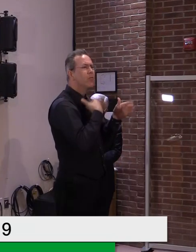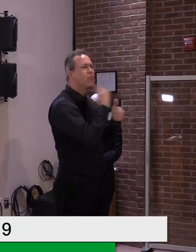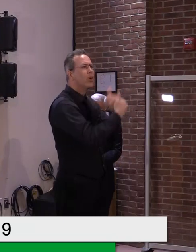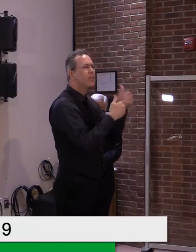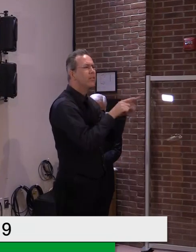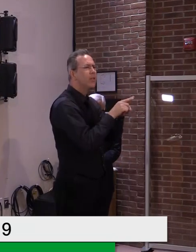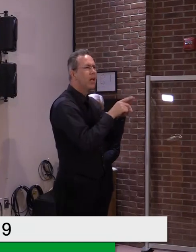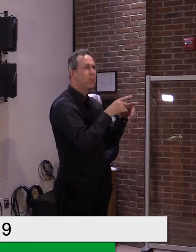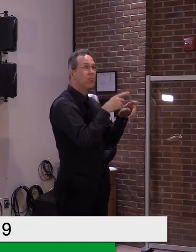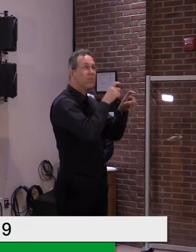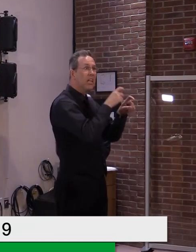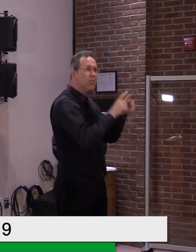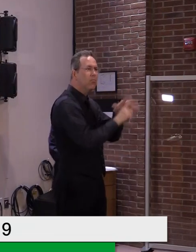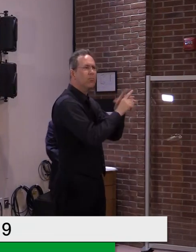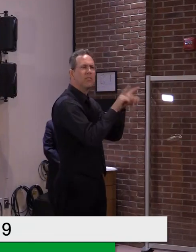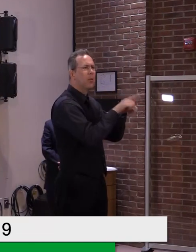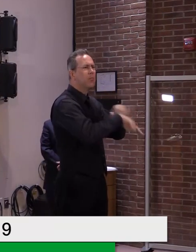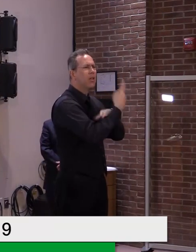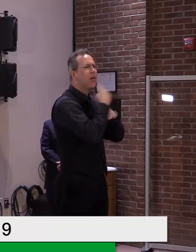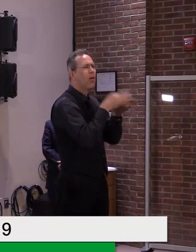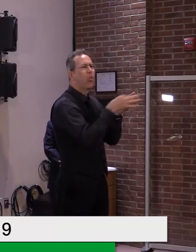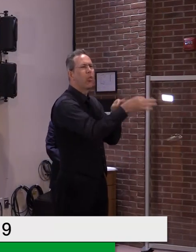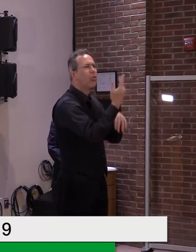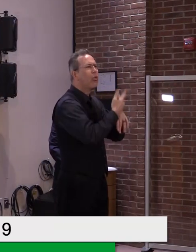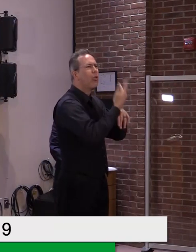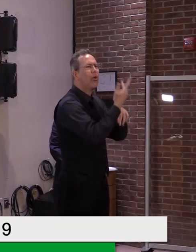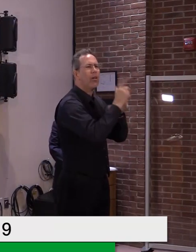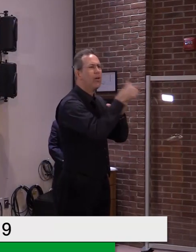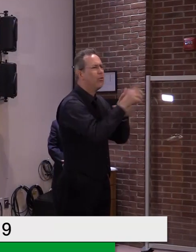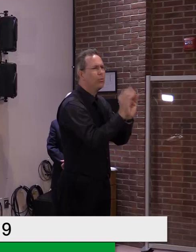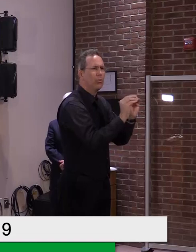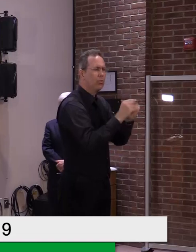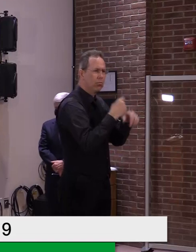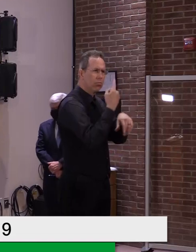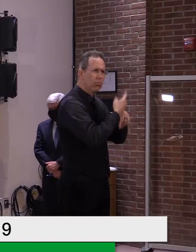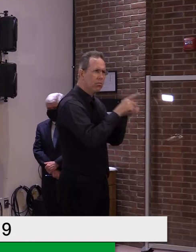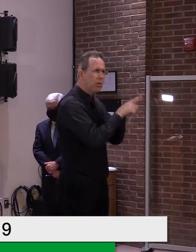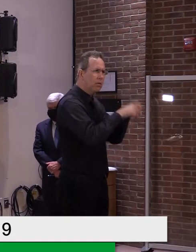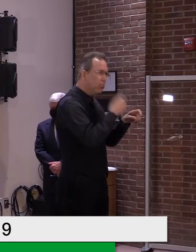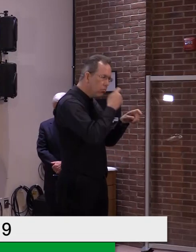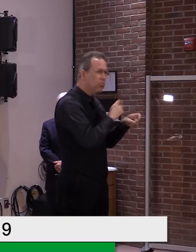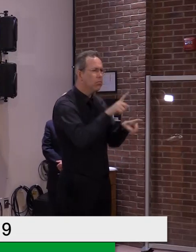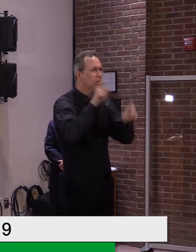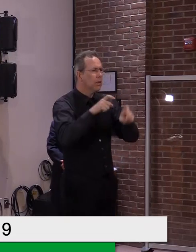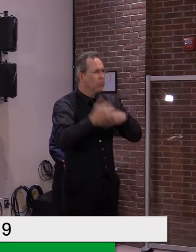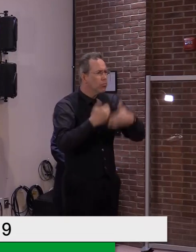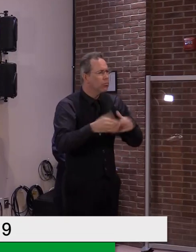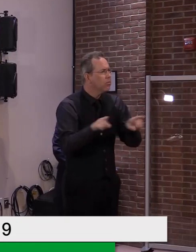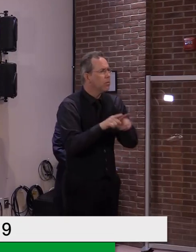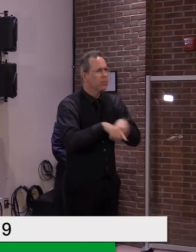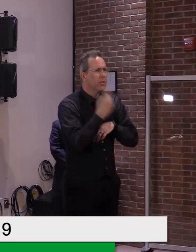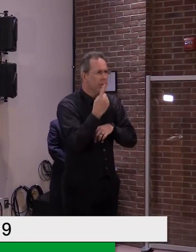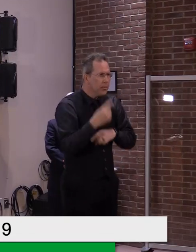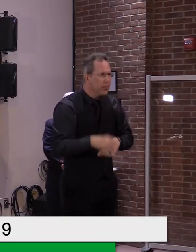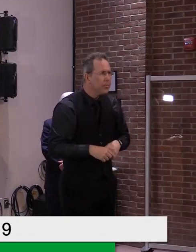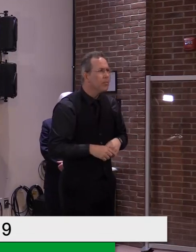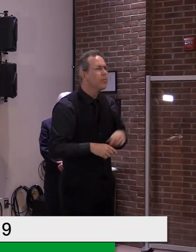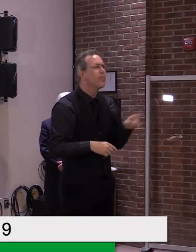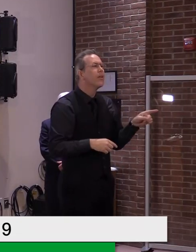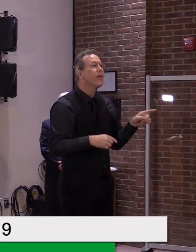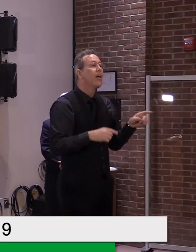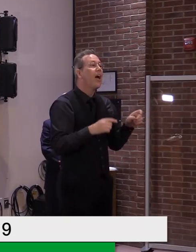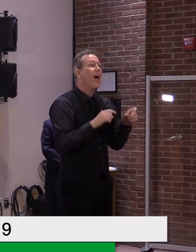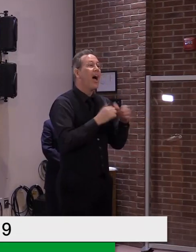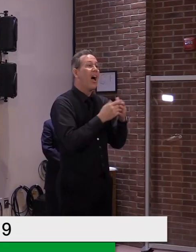department lab as part of outbreak management. That's different than the surveillance testing that may go on at